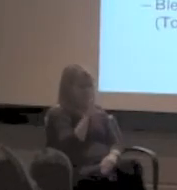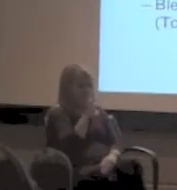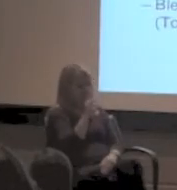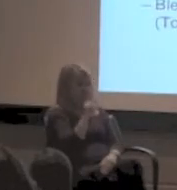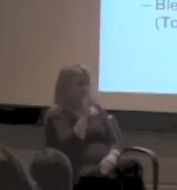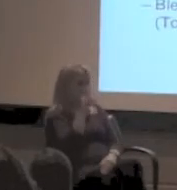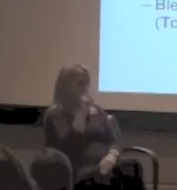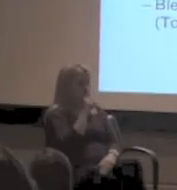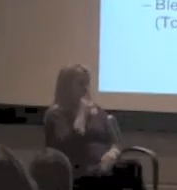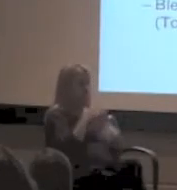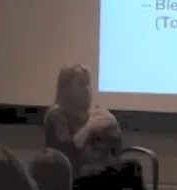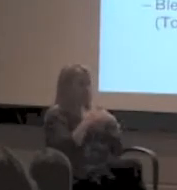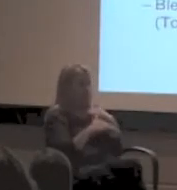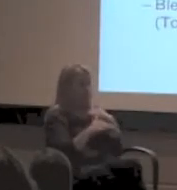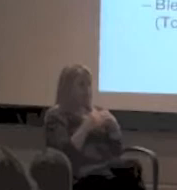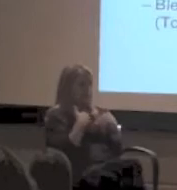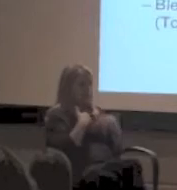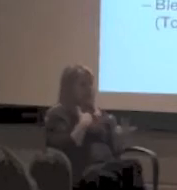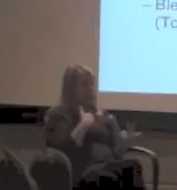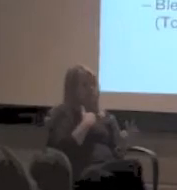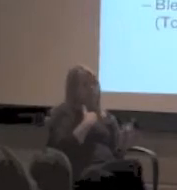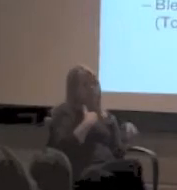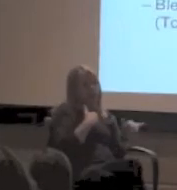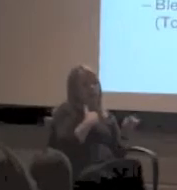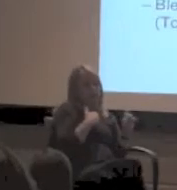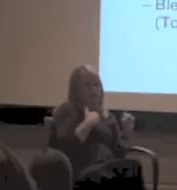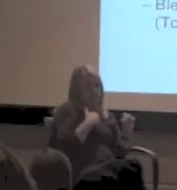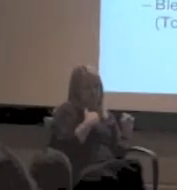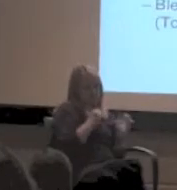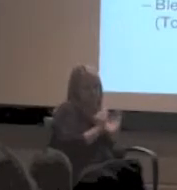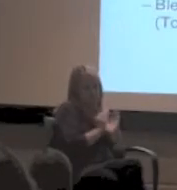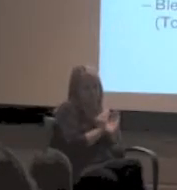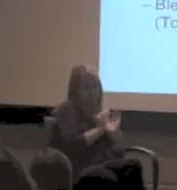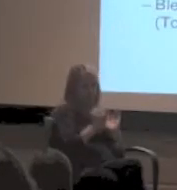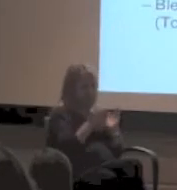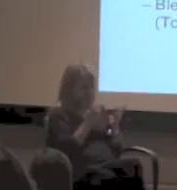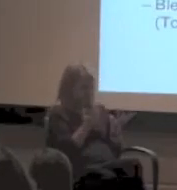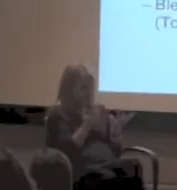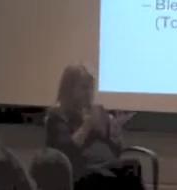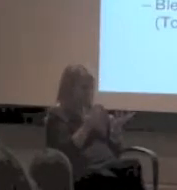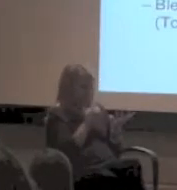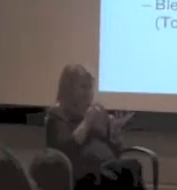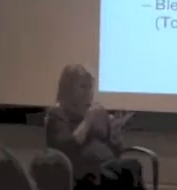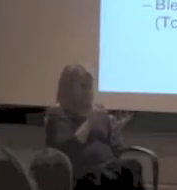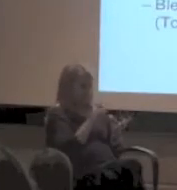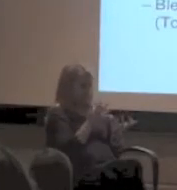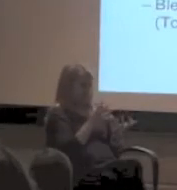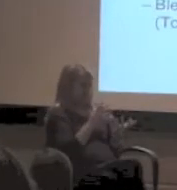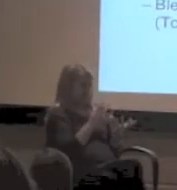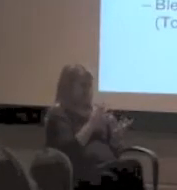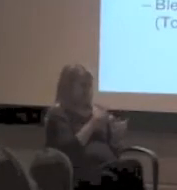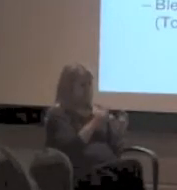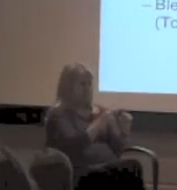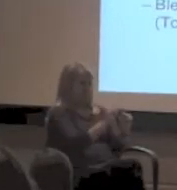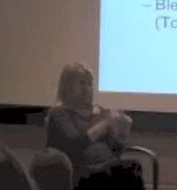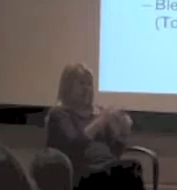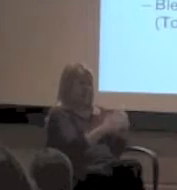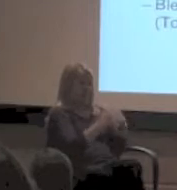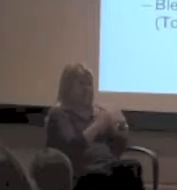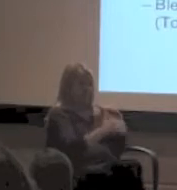do. They quite often have like 3 pints of blood. And if you touch that bleeding, that